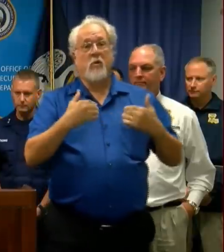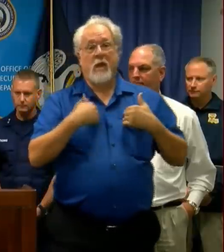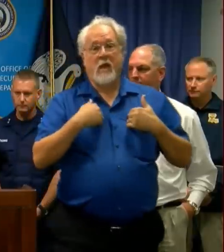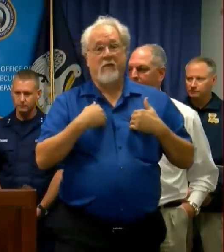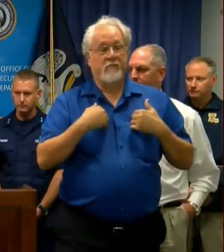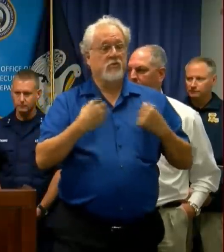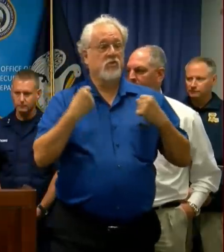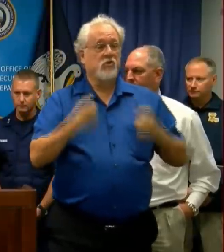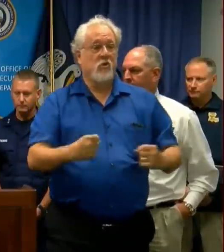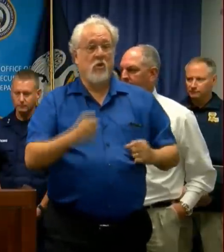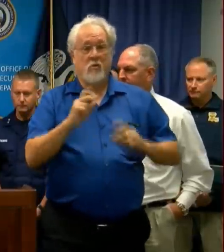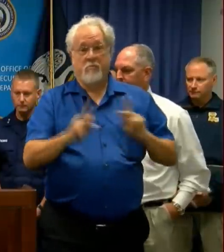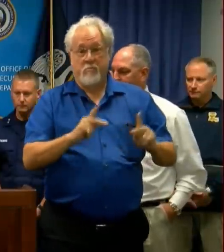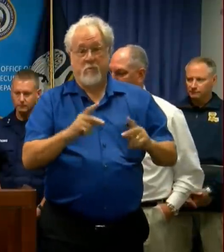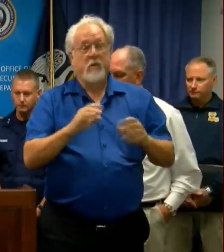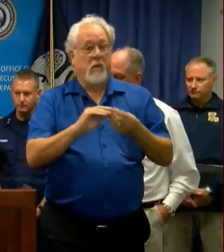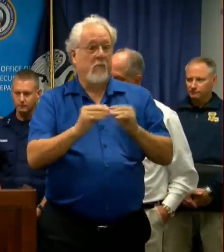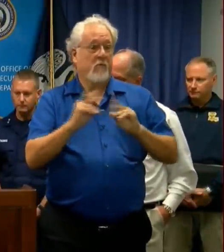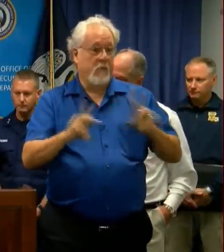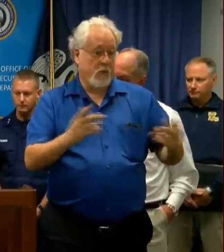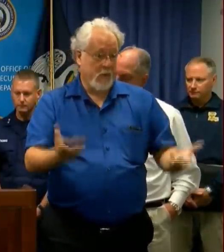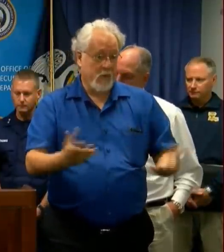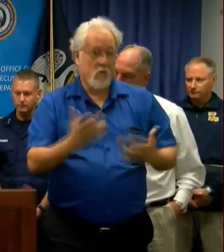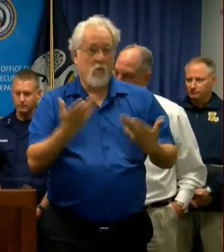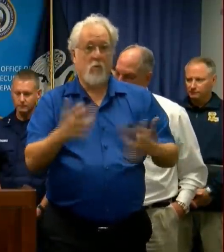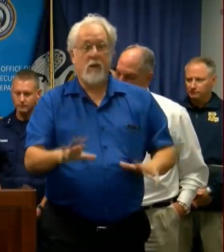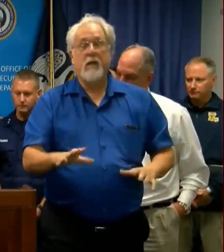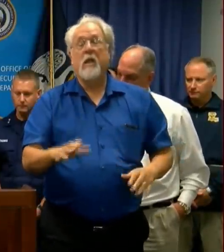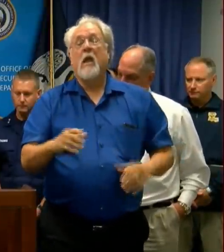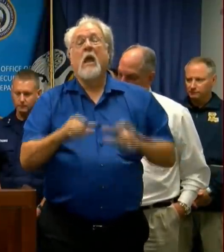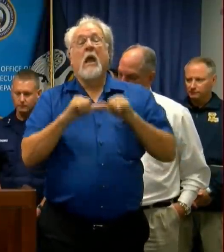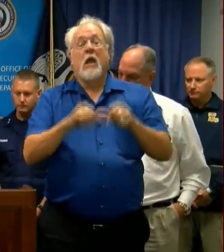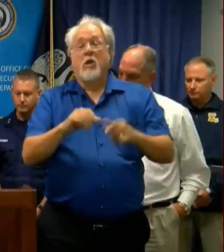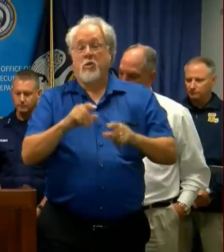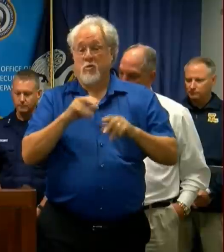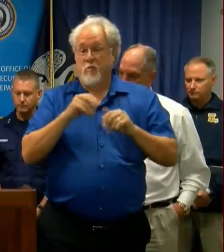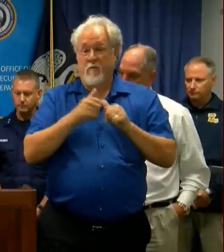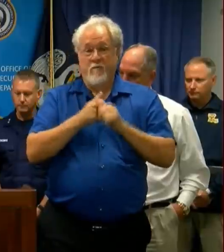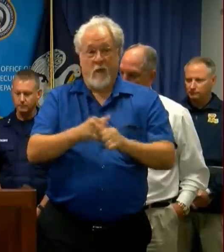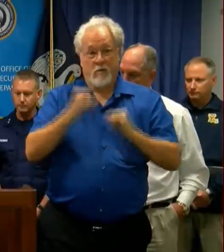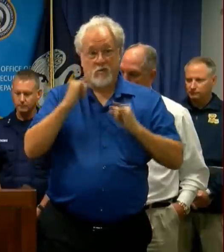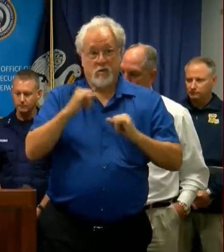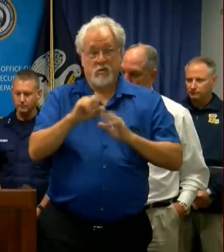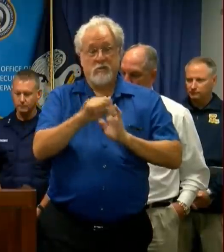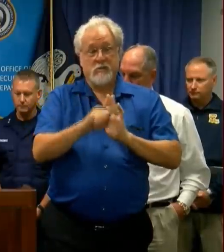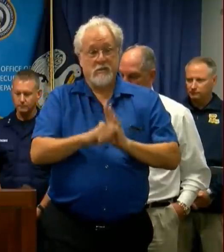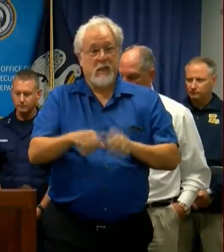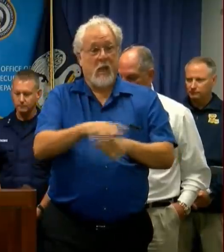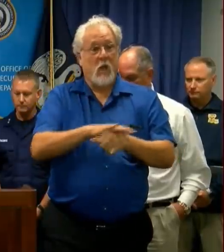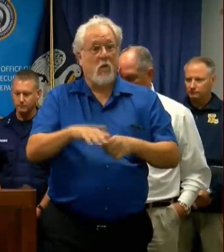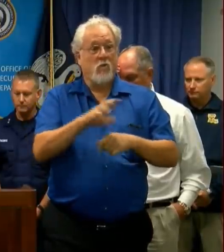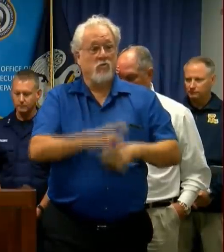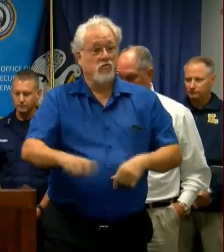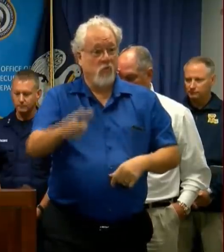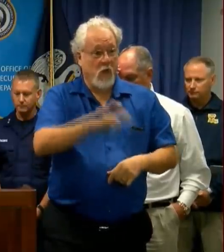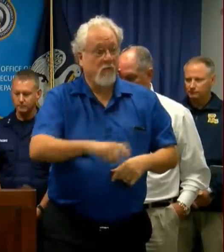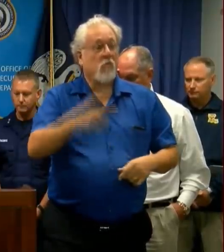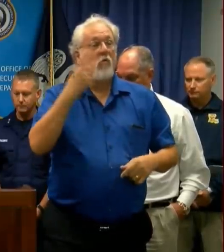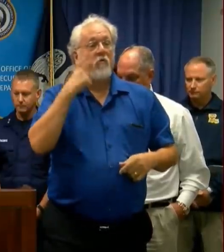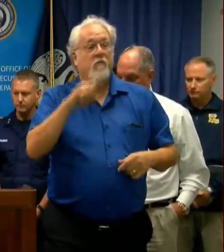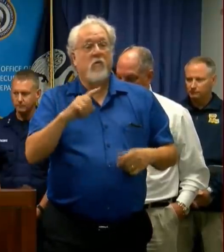pretty robust amount of folks here in the state already. We continue to follow instructions of the state and local and tribal officials as far